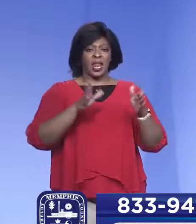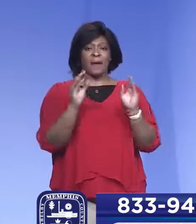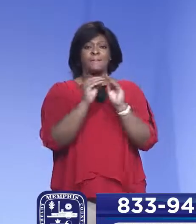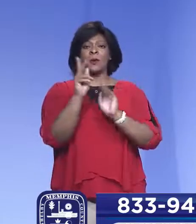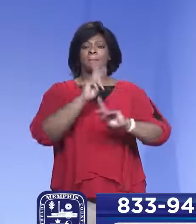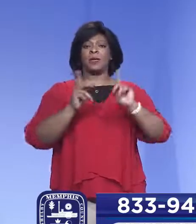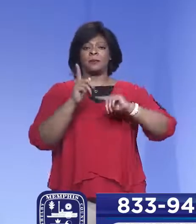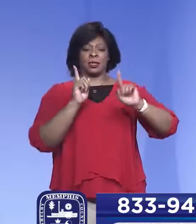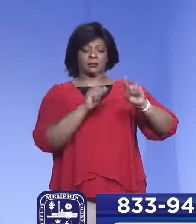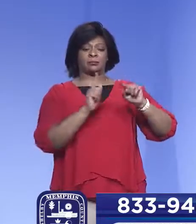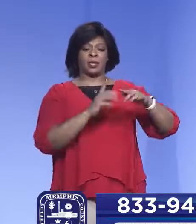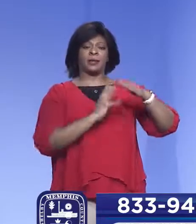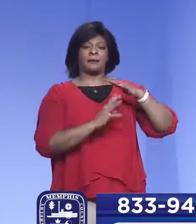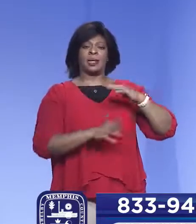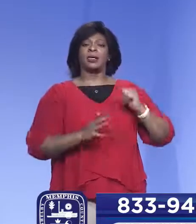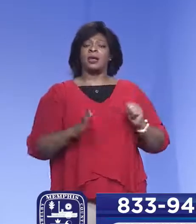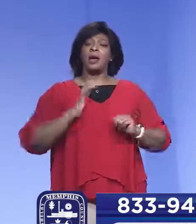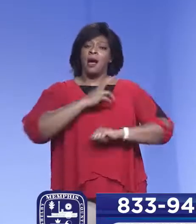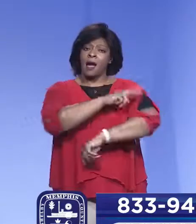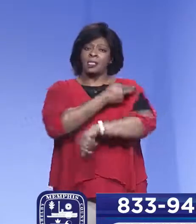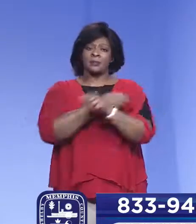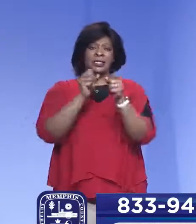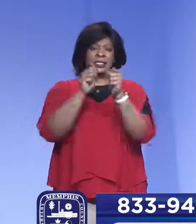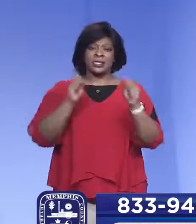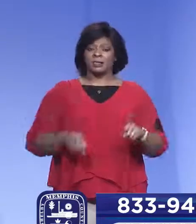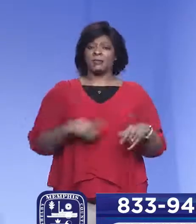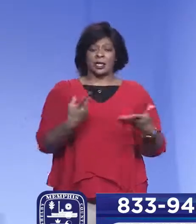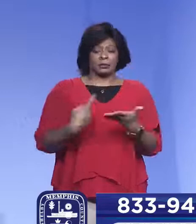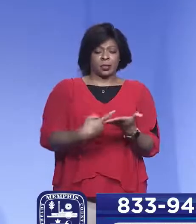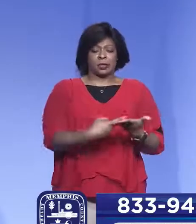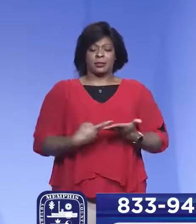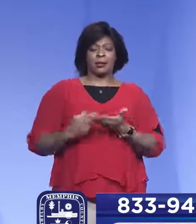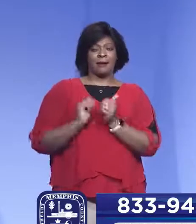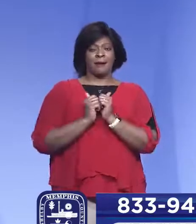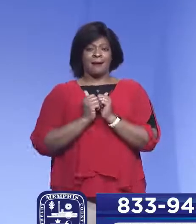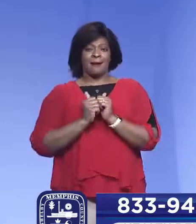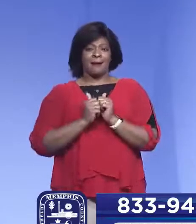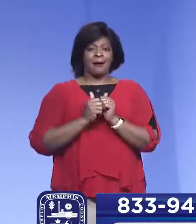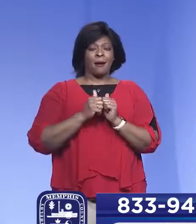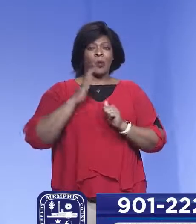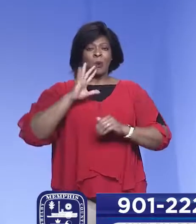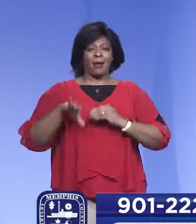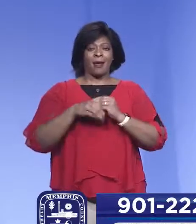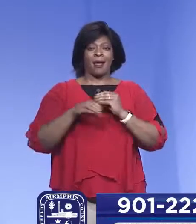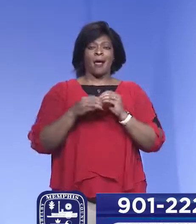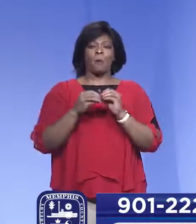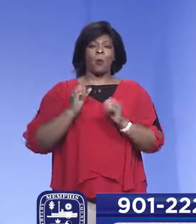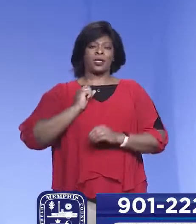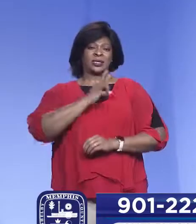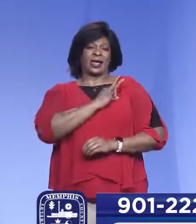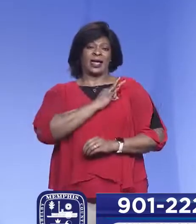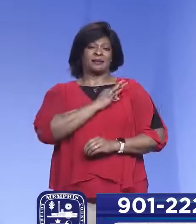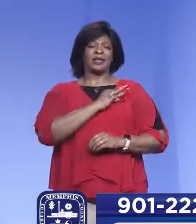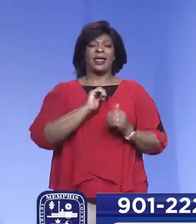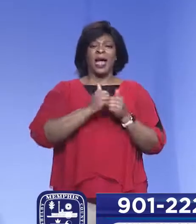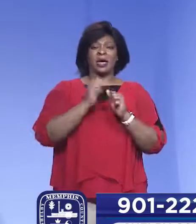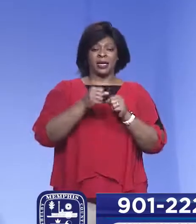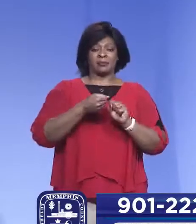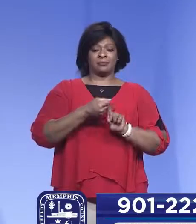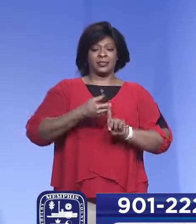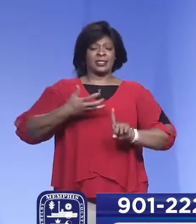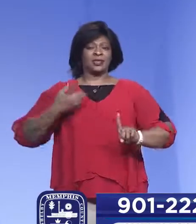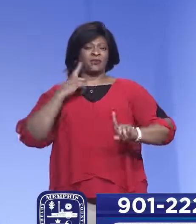people to come in. And so our hospital systems have been discussing about how they will bring that additional staff on, how they can extend,